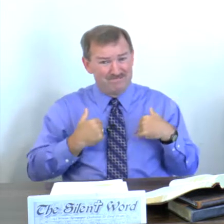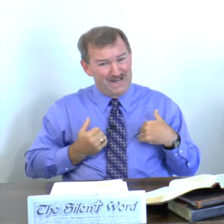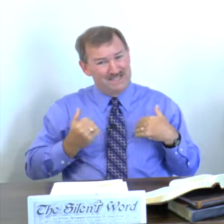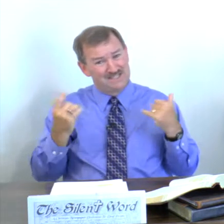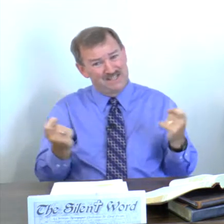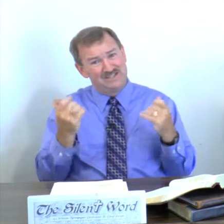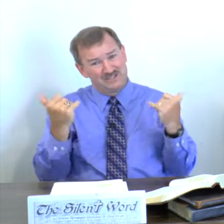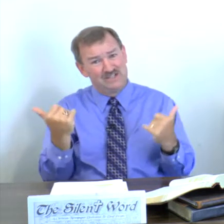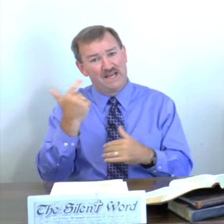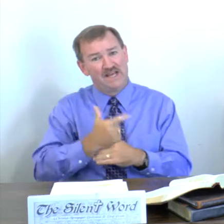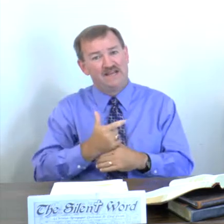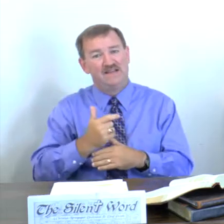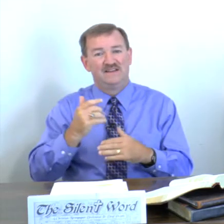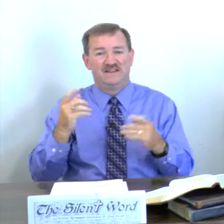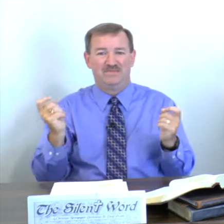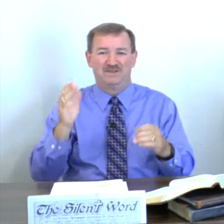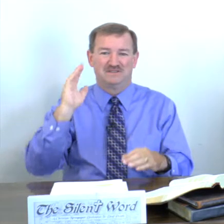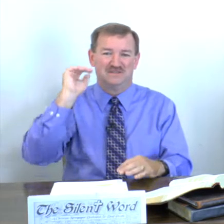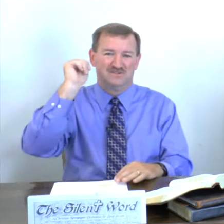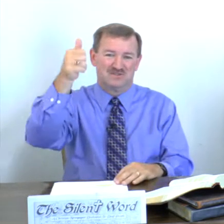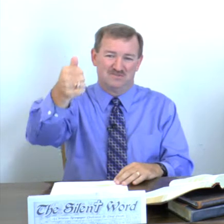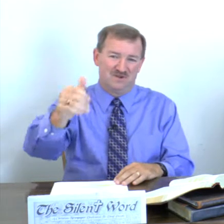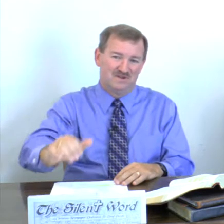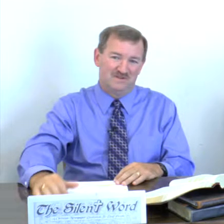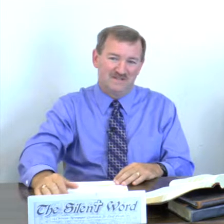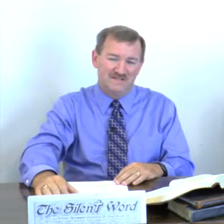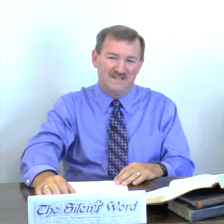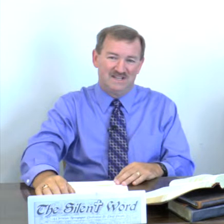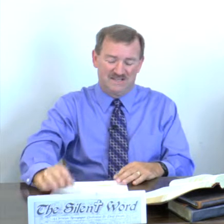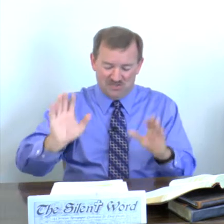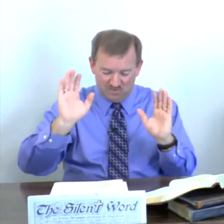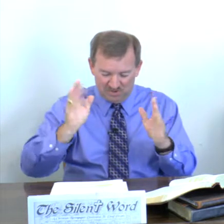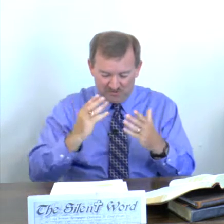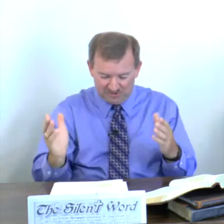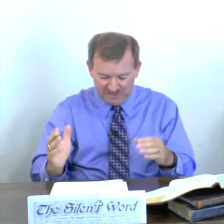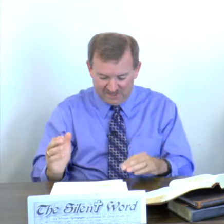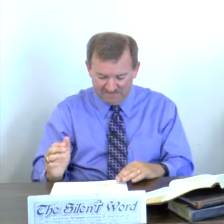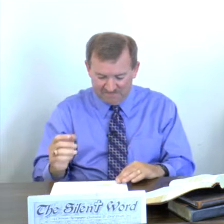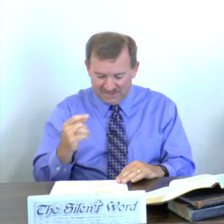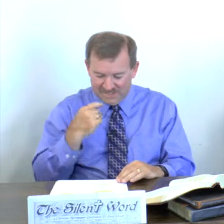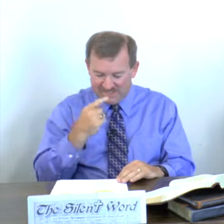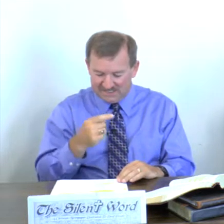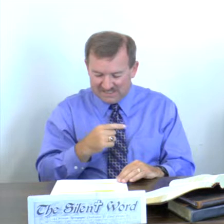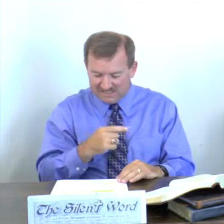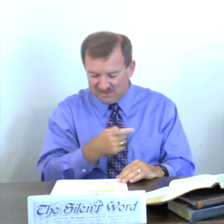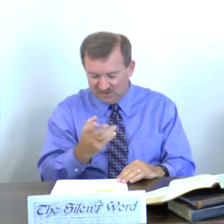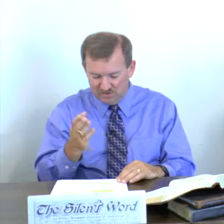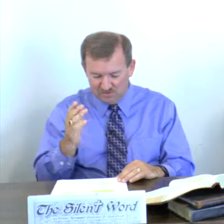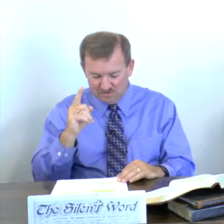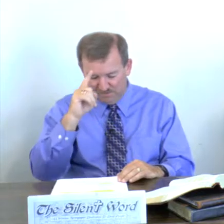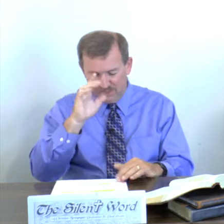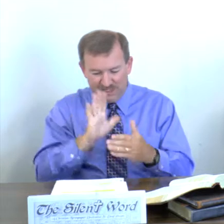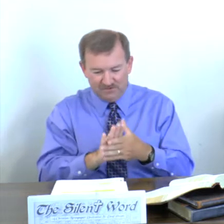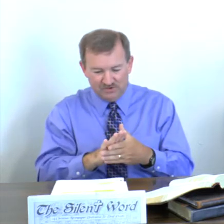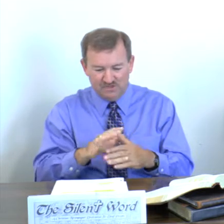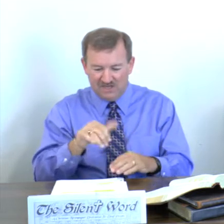my sins today and my sins tomorrow. It's a wonderful thing. And it says that those believers, the